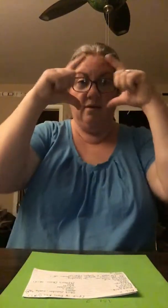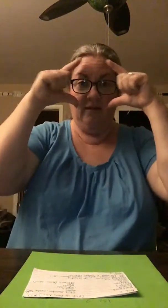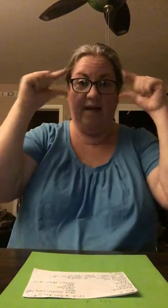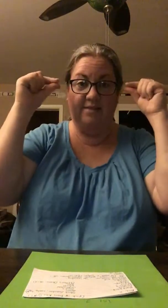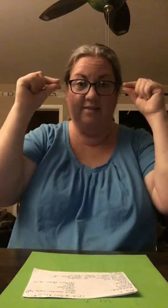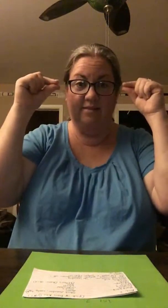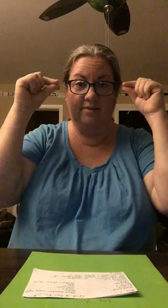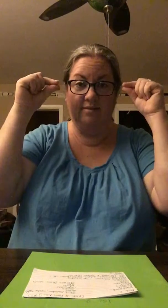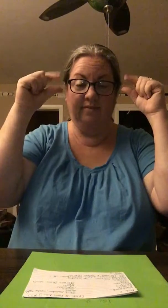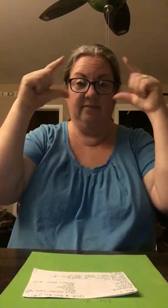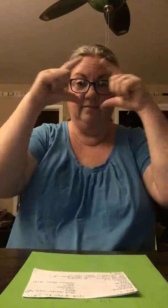Glasses.